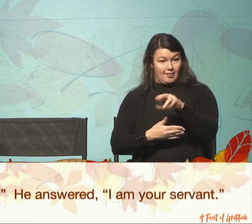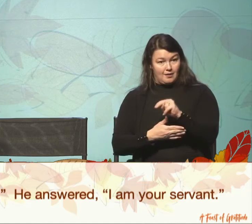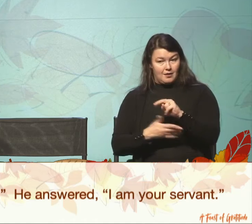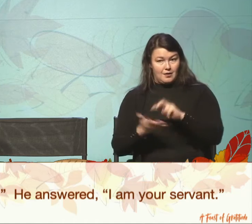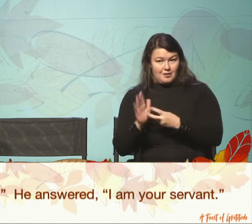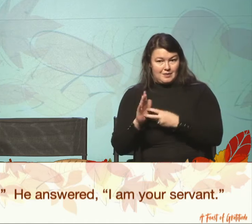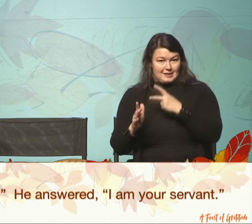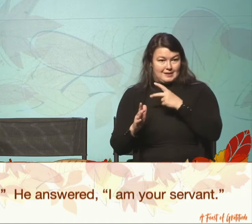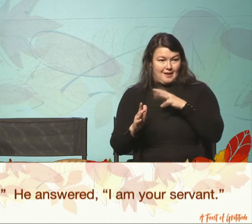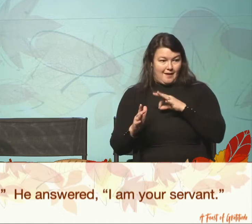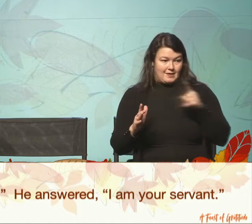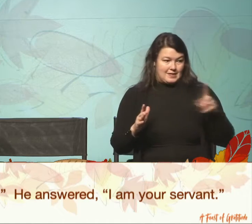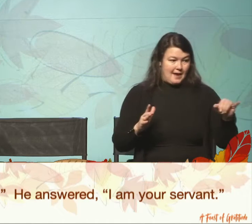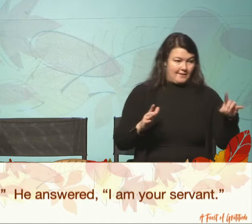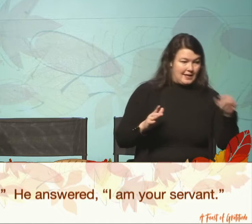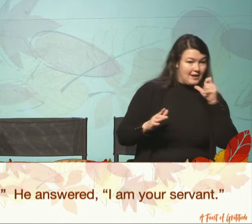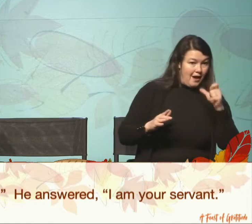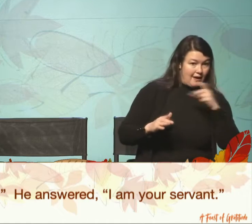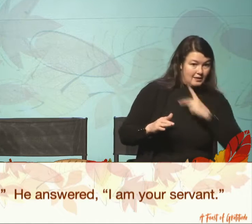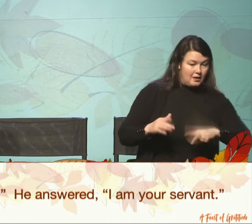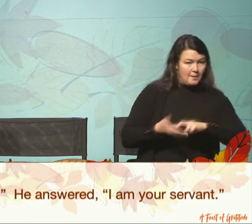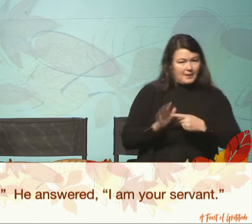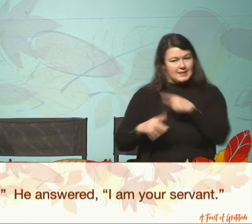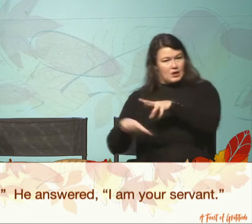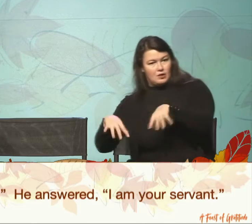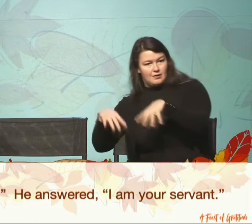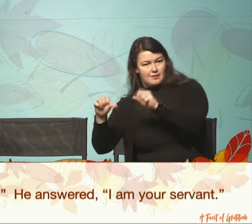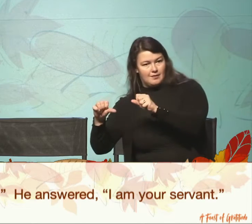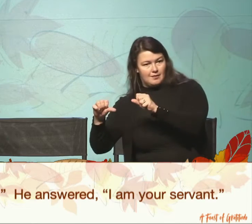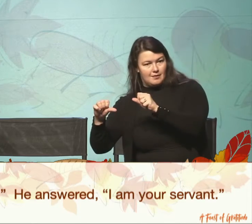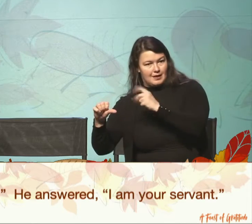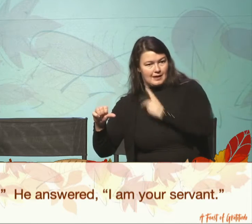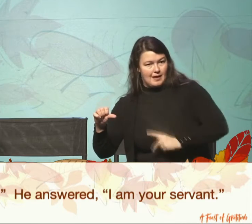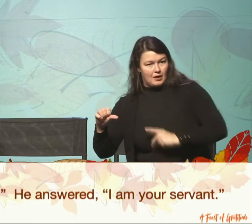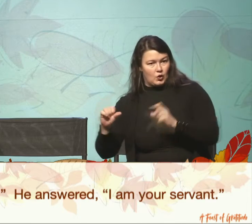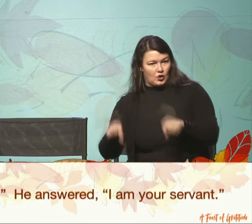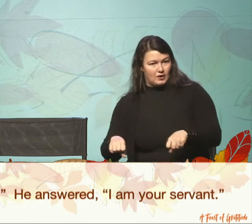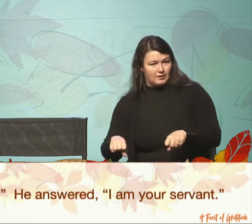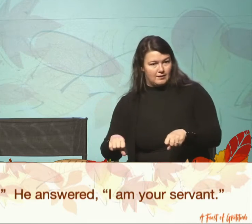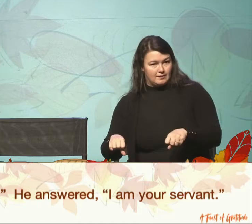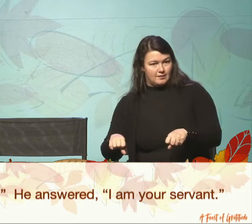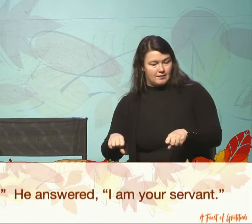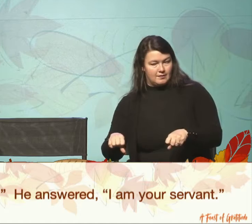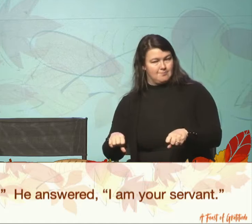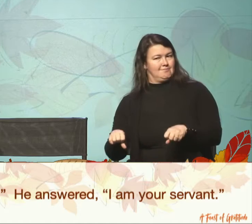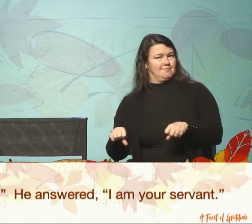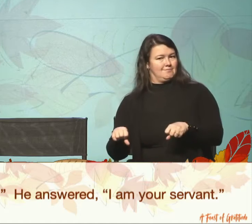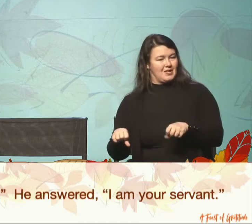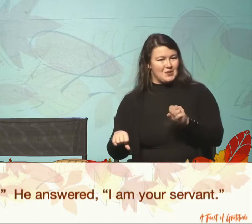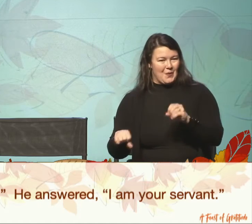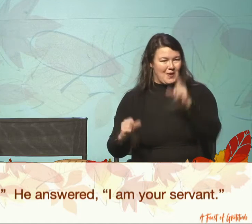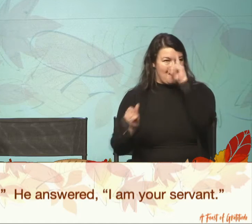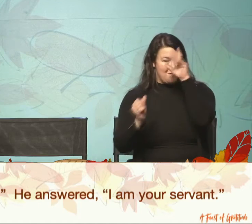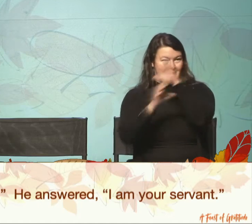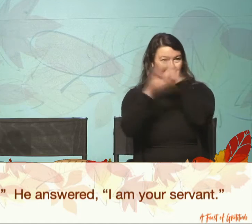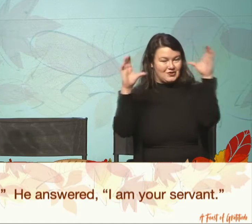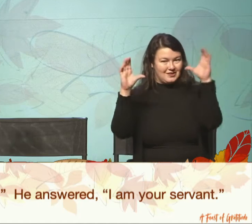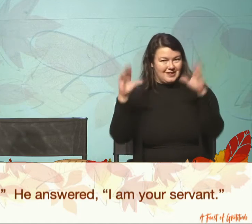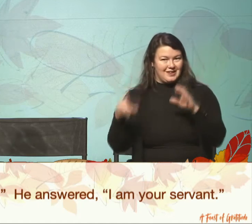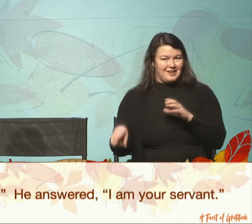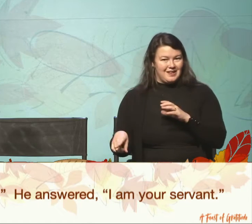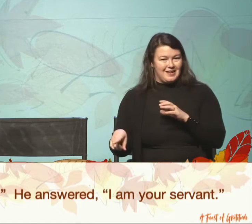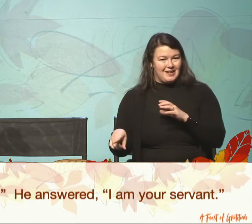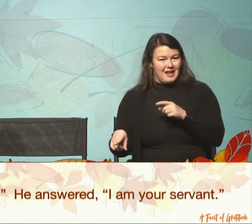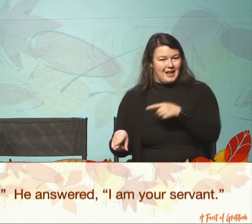the bloodline, he's actually should be sitting on the throne that David is. And so you got to imagine that Mephibosheth is already thinking,